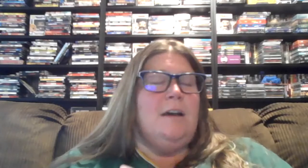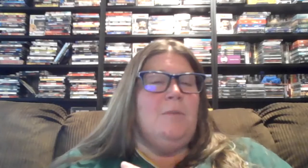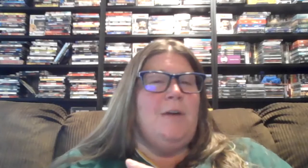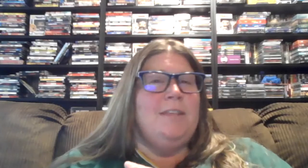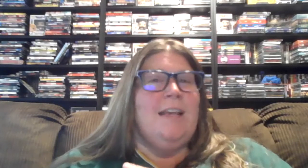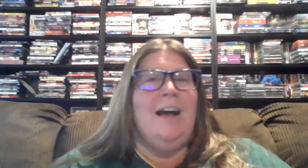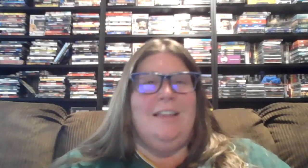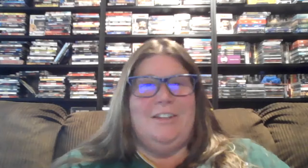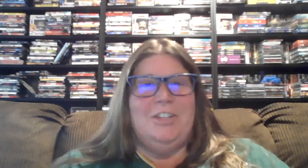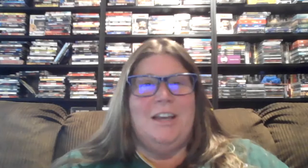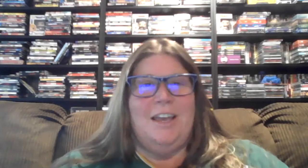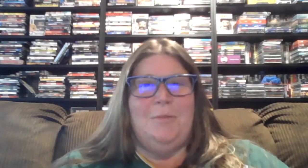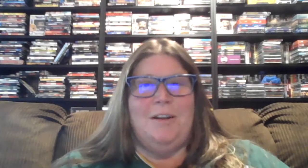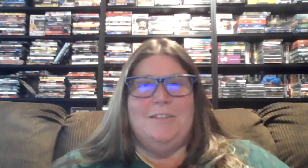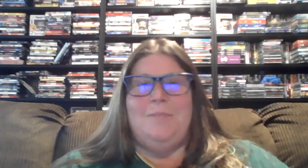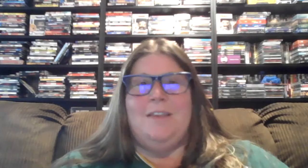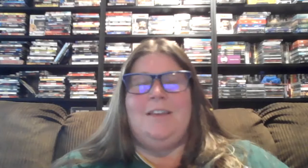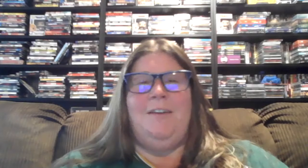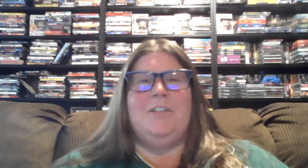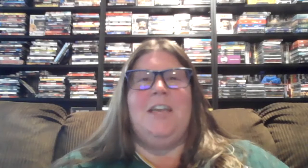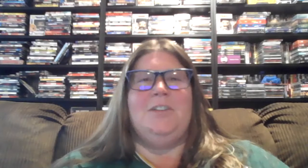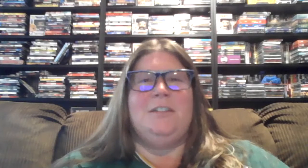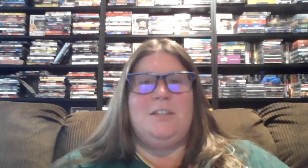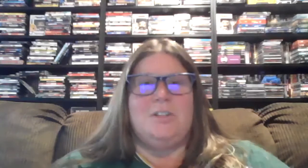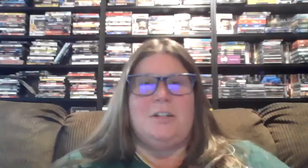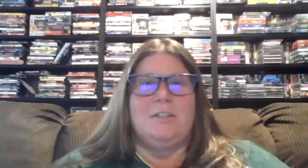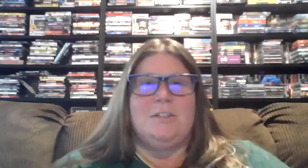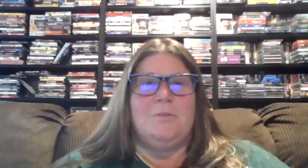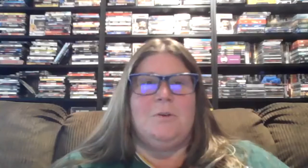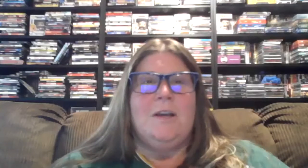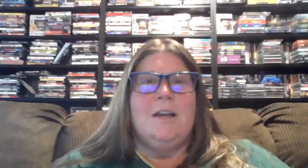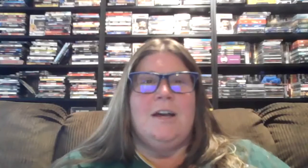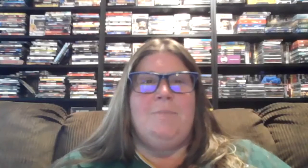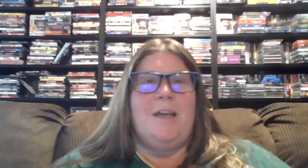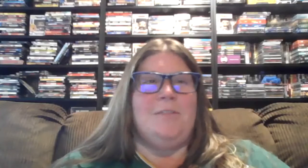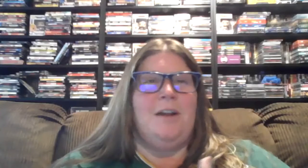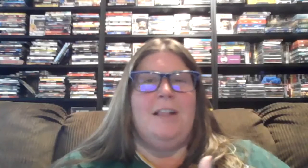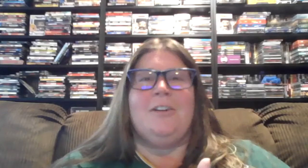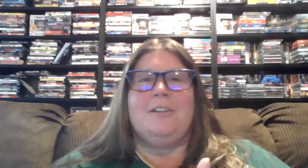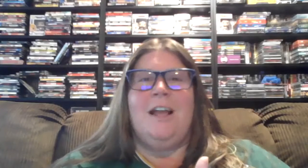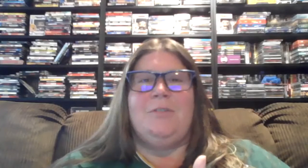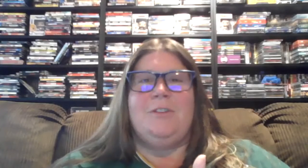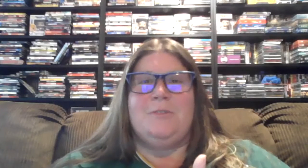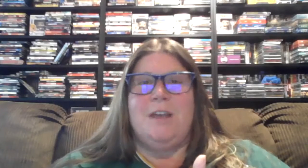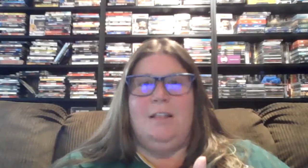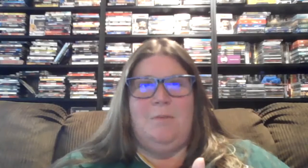when I was in college, I wanted to be a deaf education teacher. And so that's where I learned how to do sign